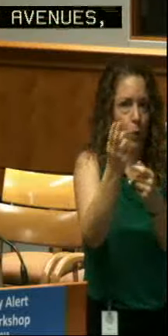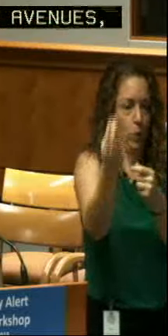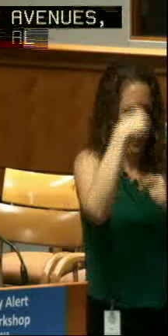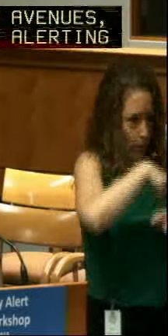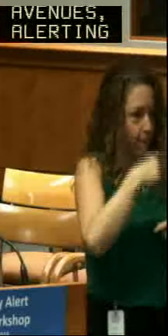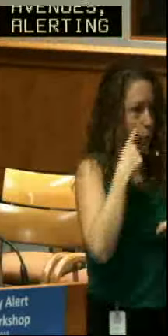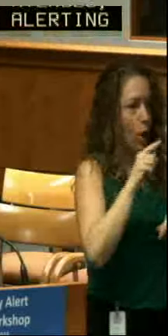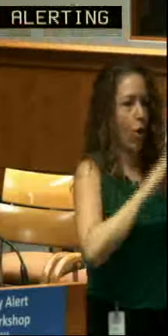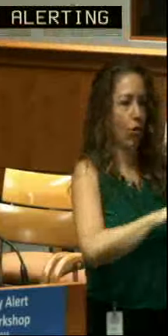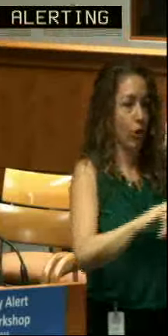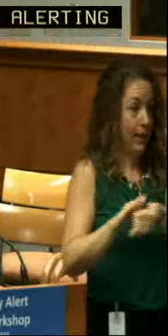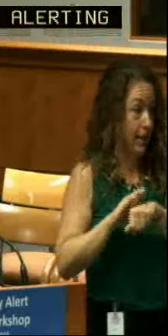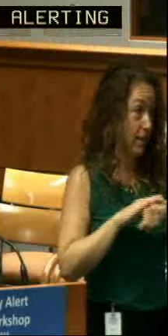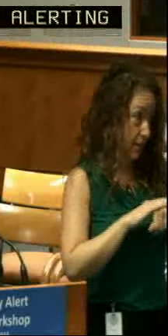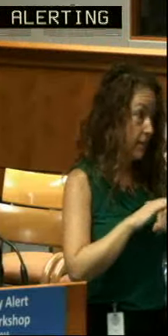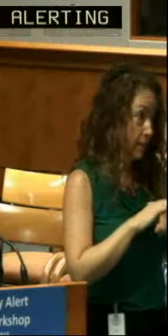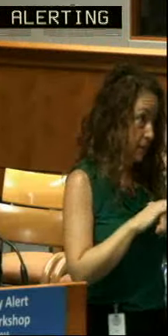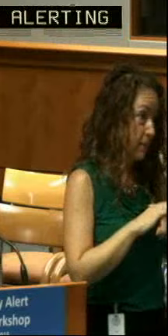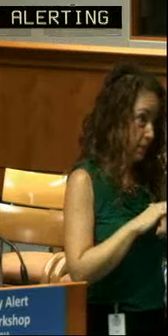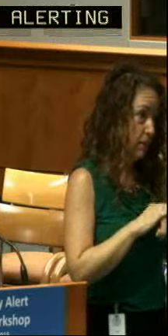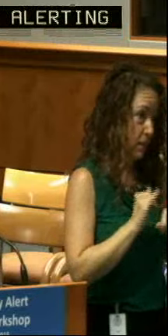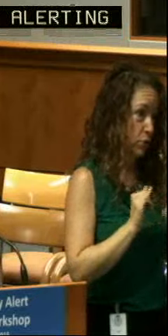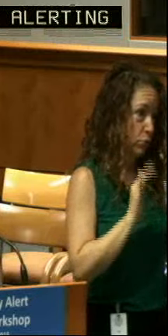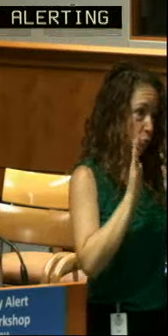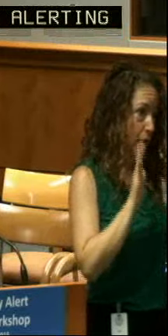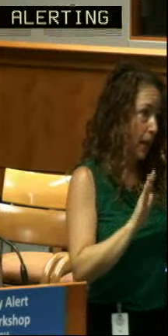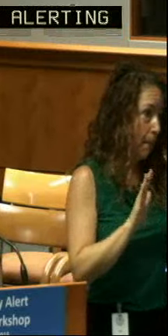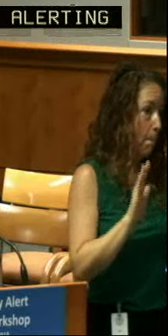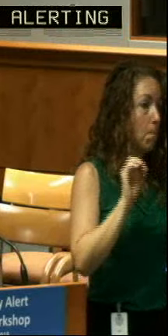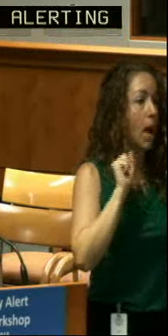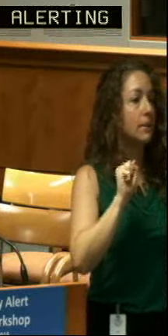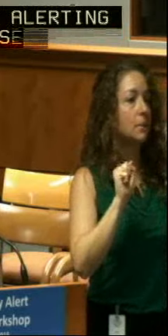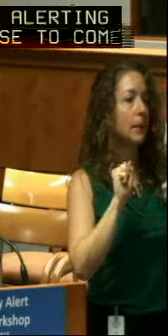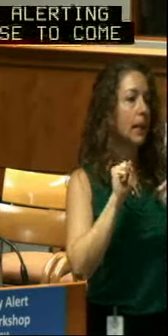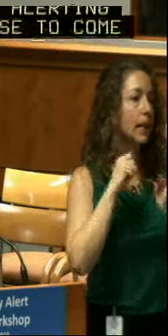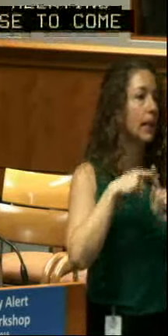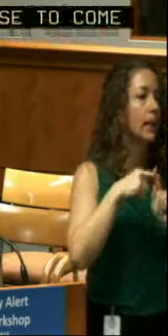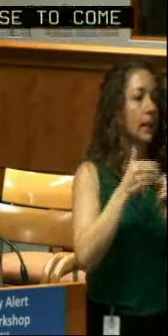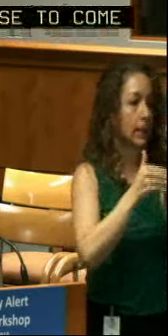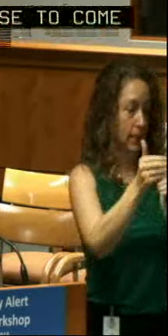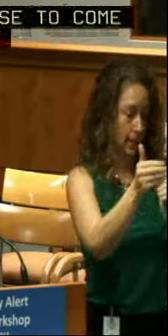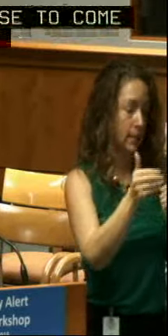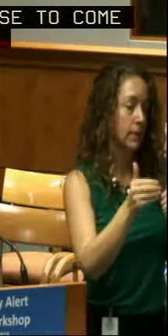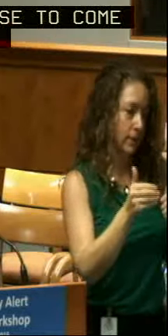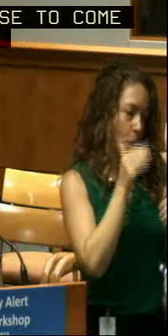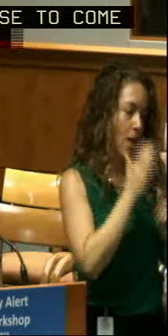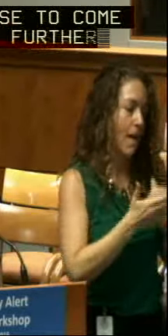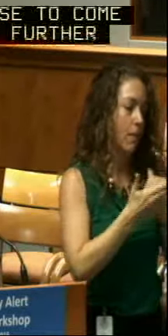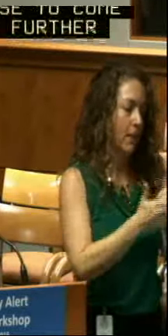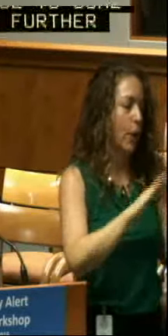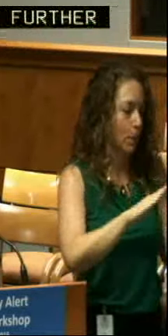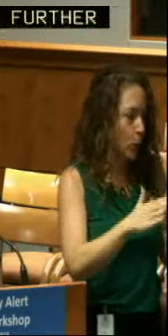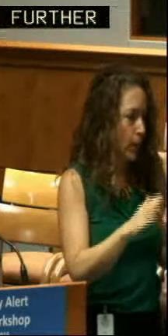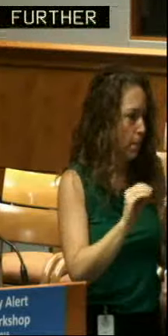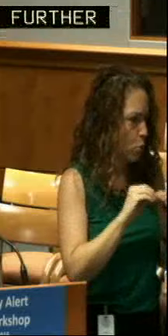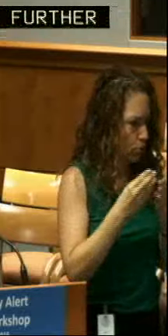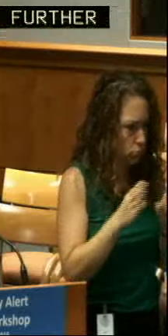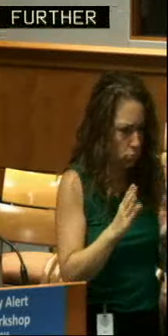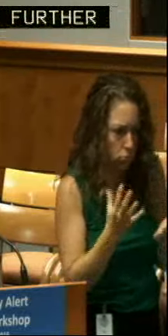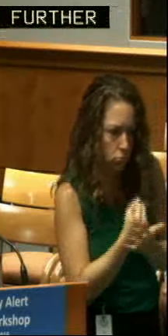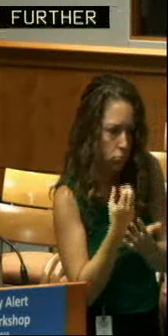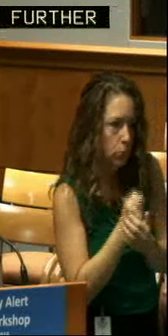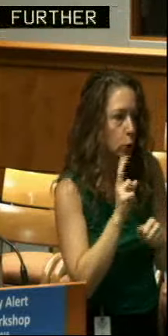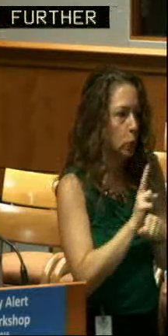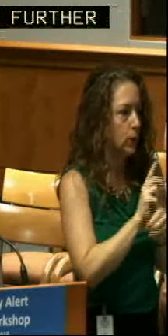to, in the near term, even further contribute to the community utilization of this wonderful resource of